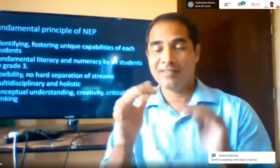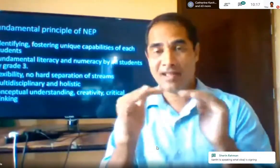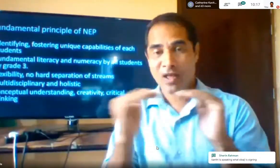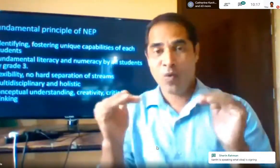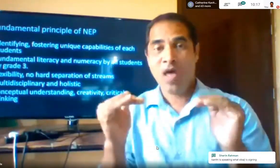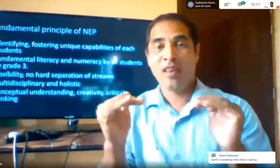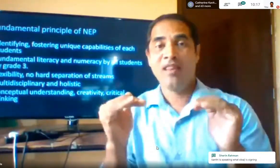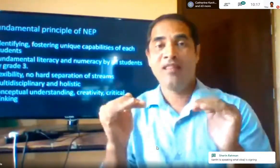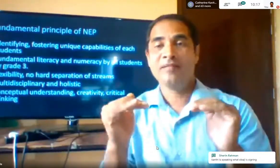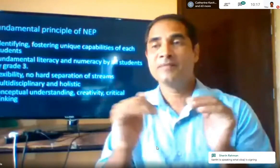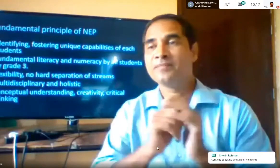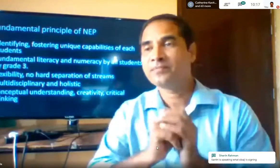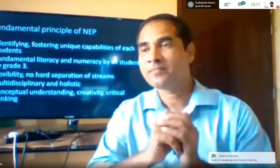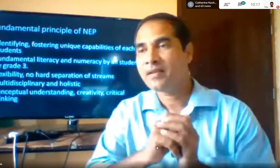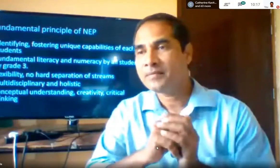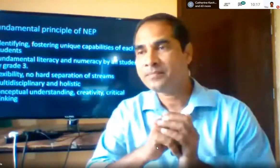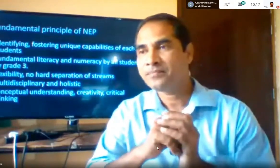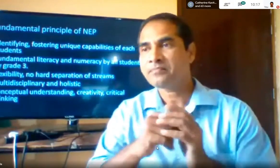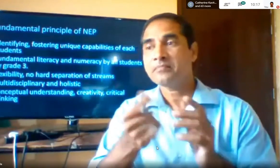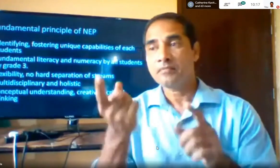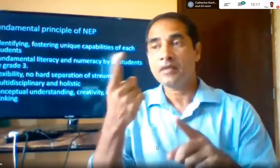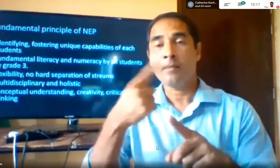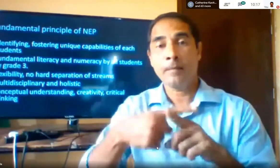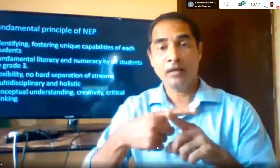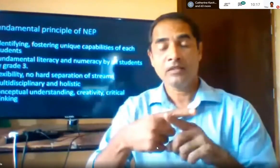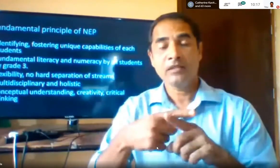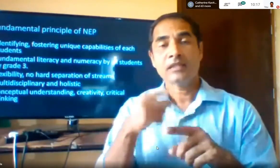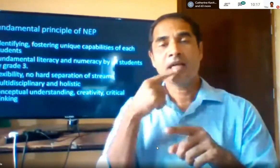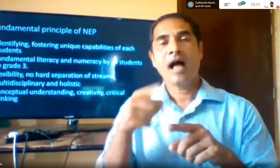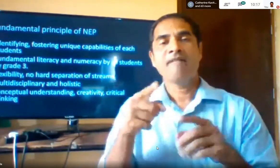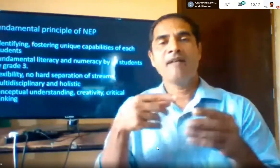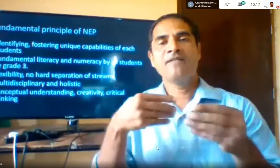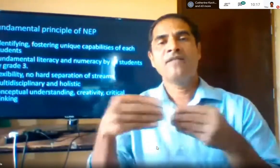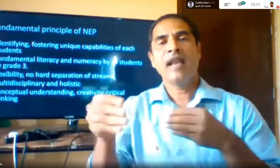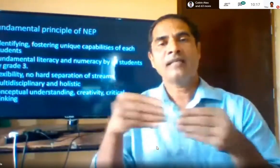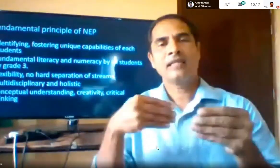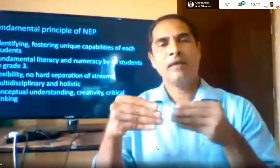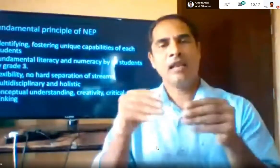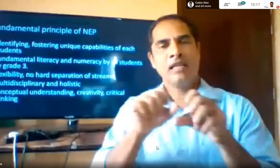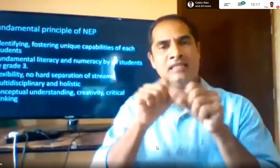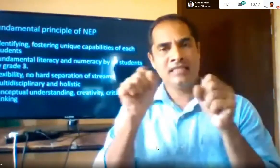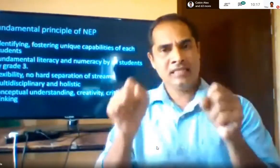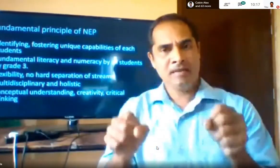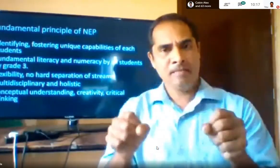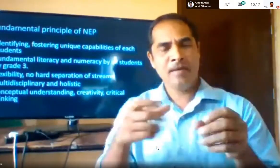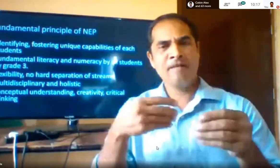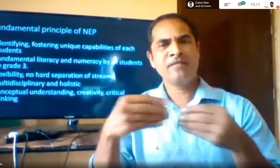skills. Everyone is equal. Then